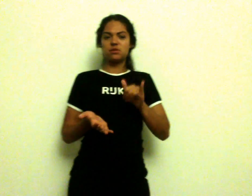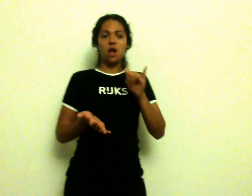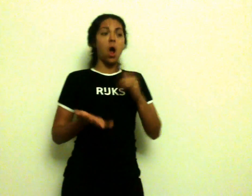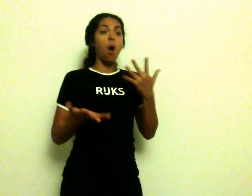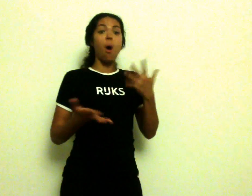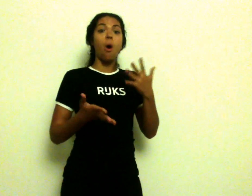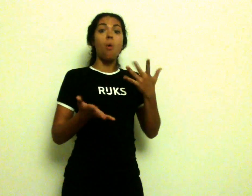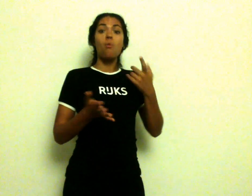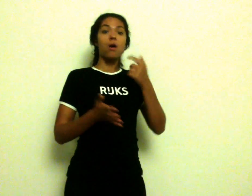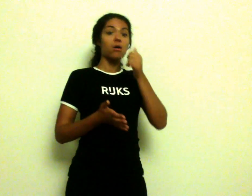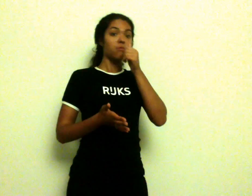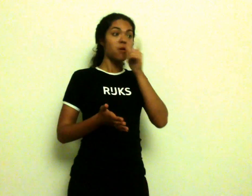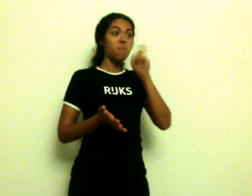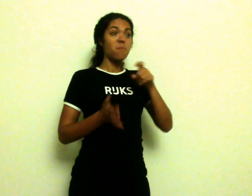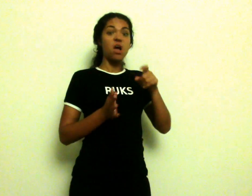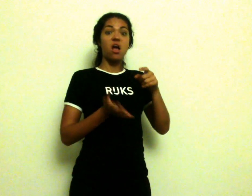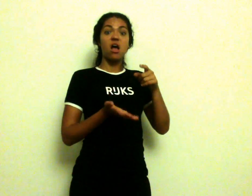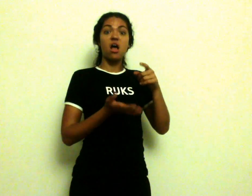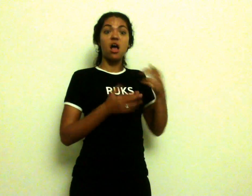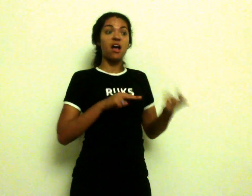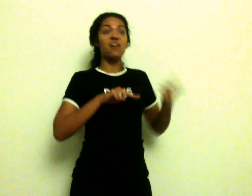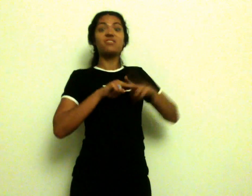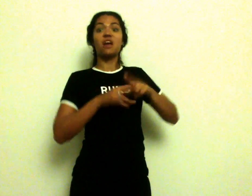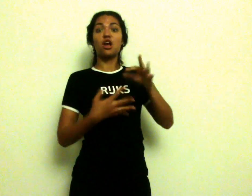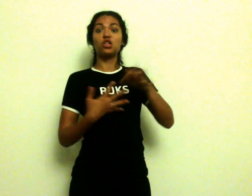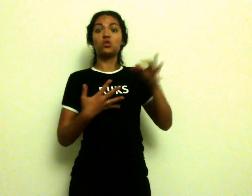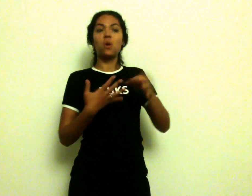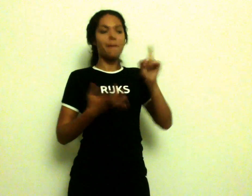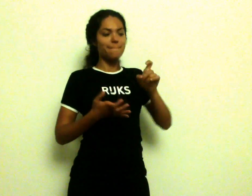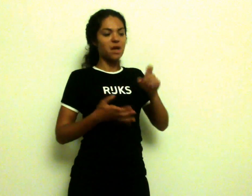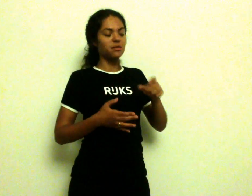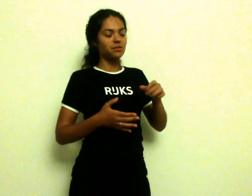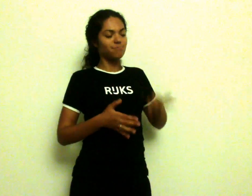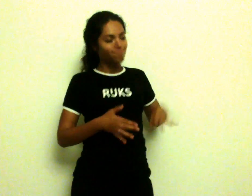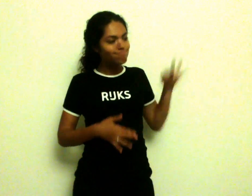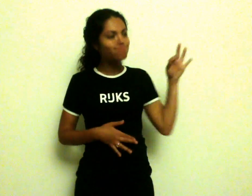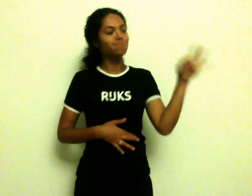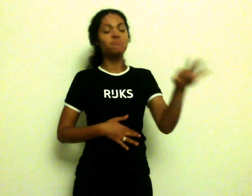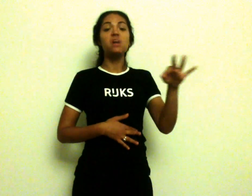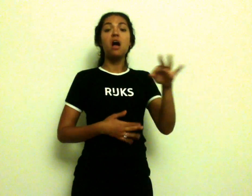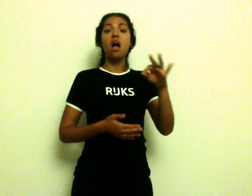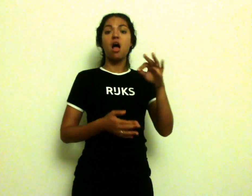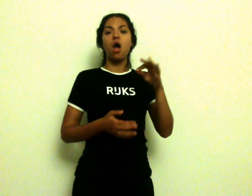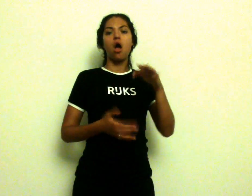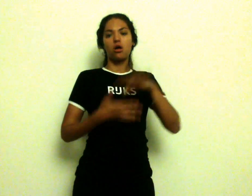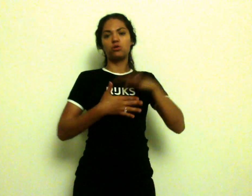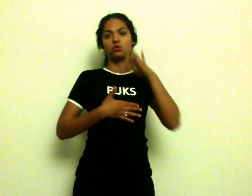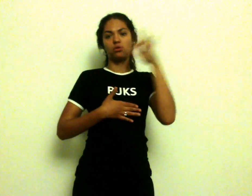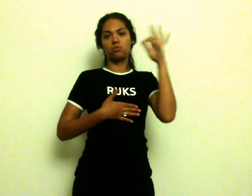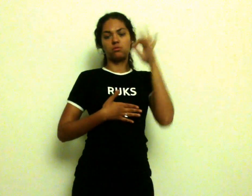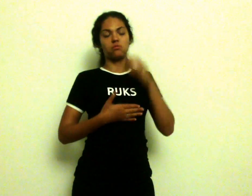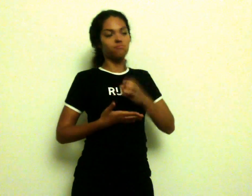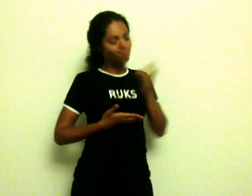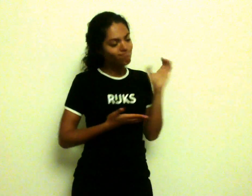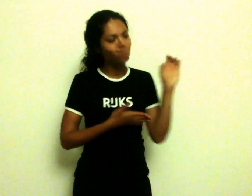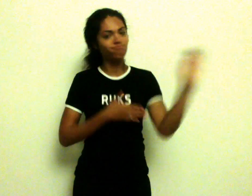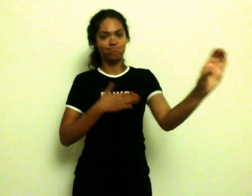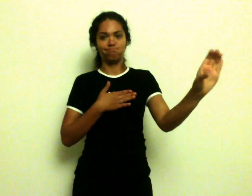The price is being paid by our souls. There are serious questions stalking There are serious questions which